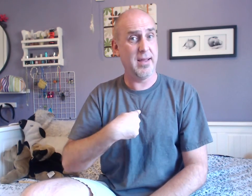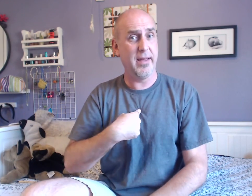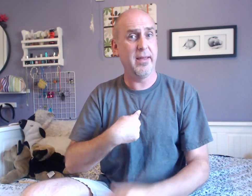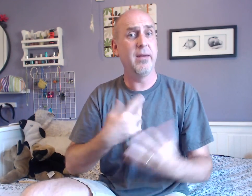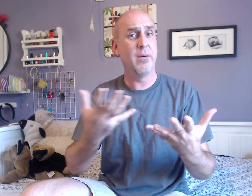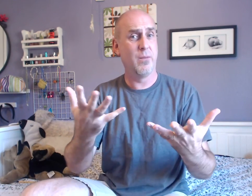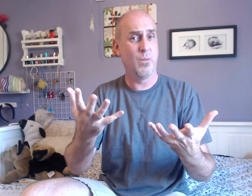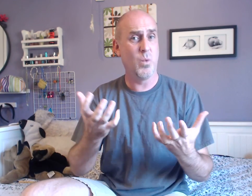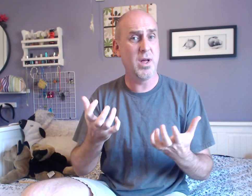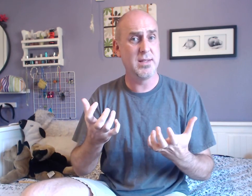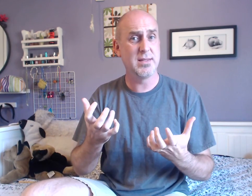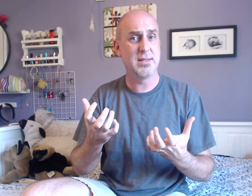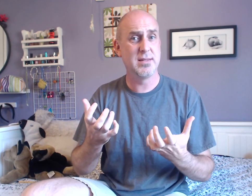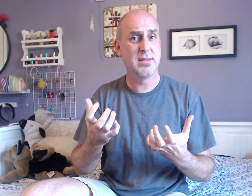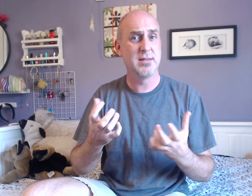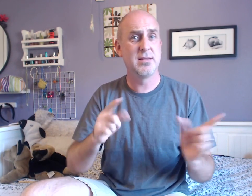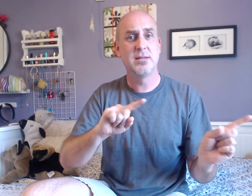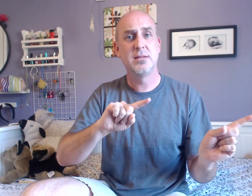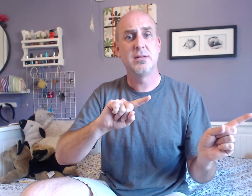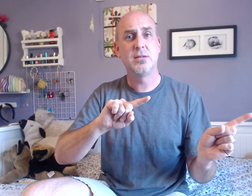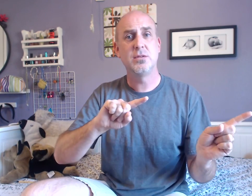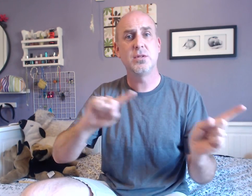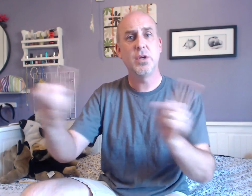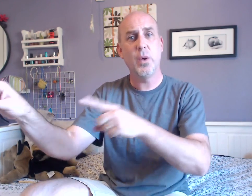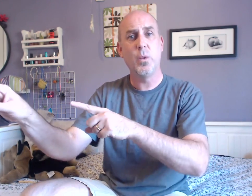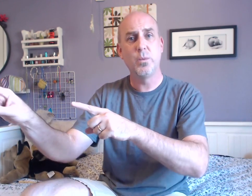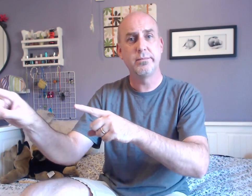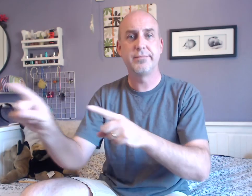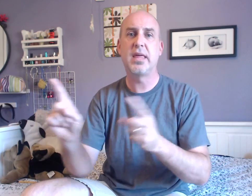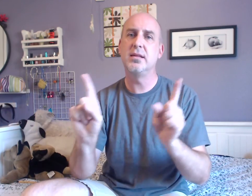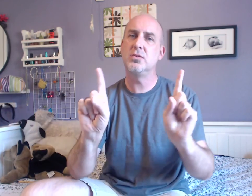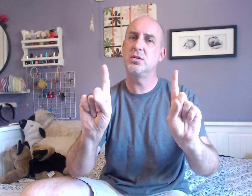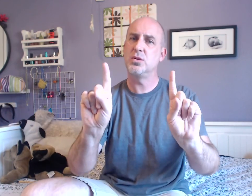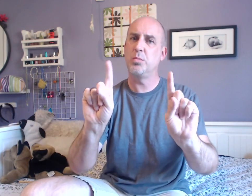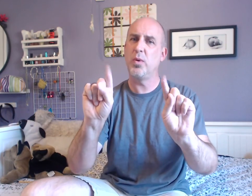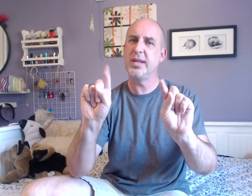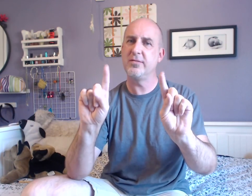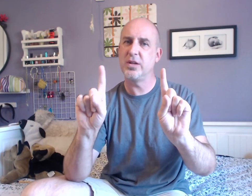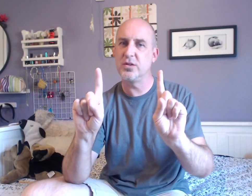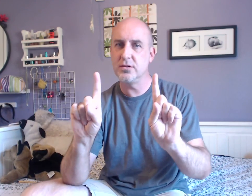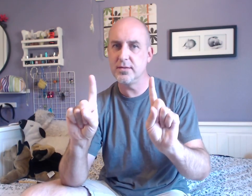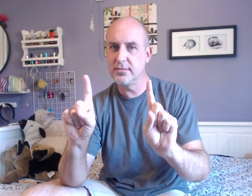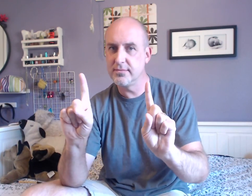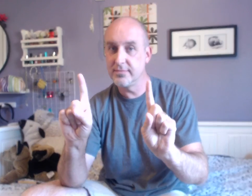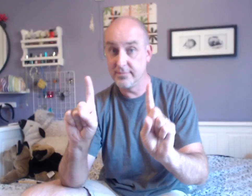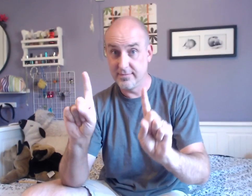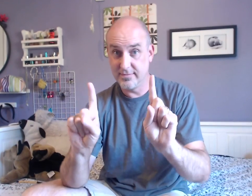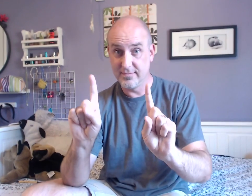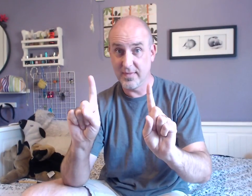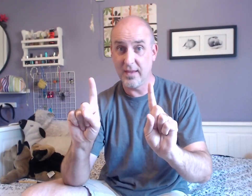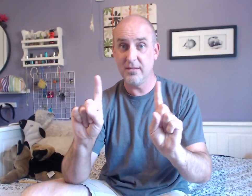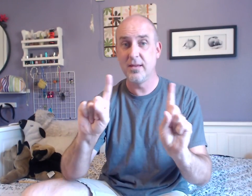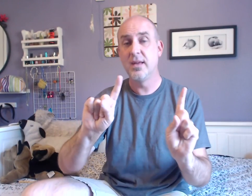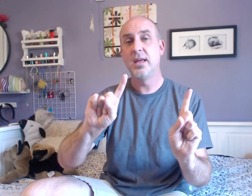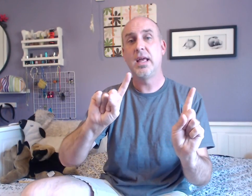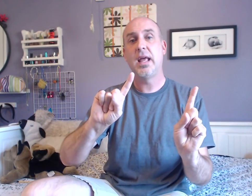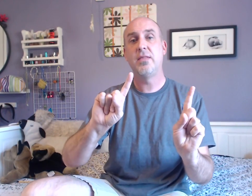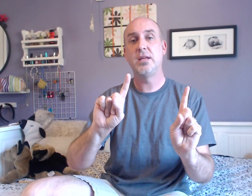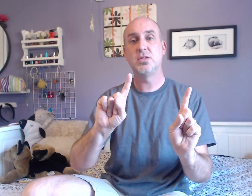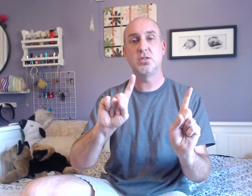I want to go. And these are just your pointy fingers, okay? And they